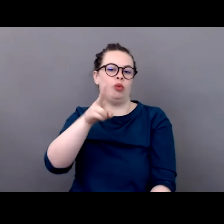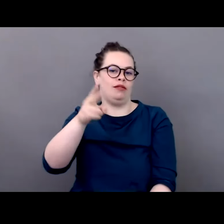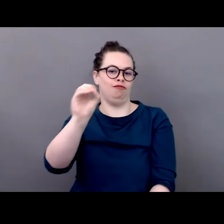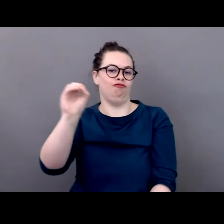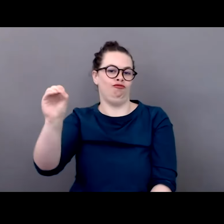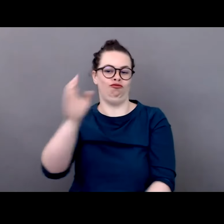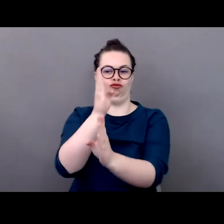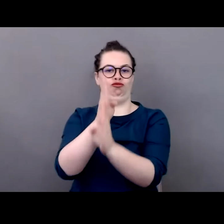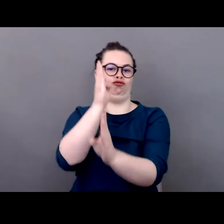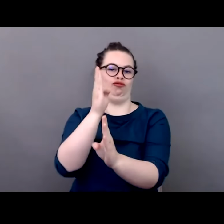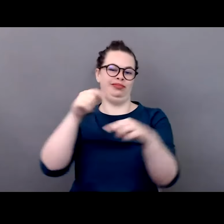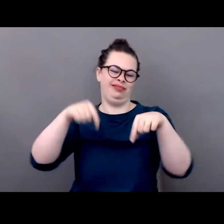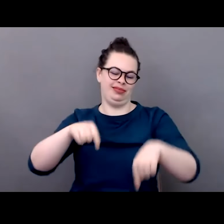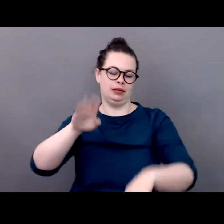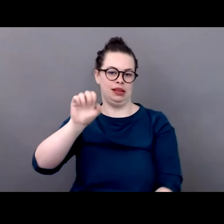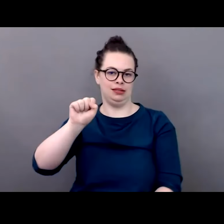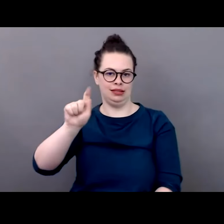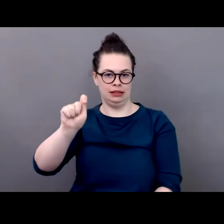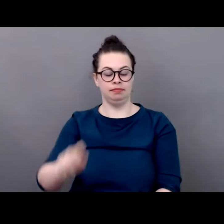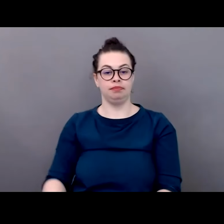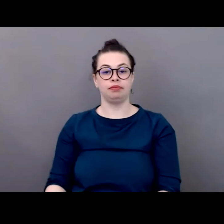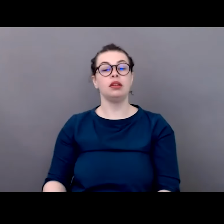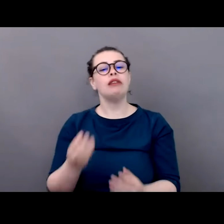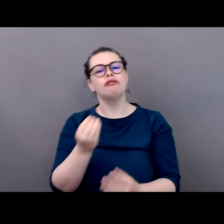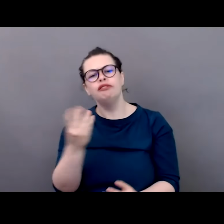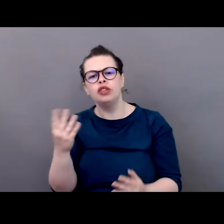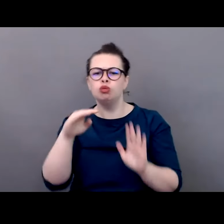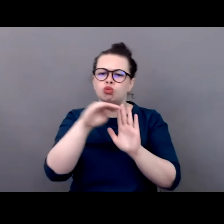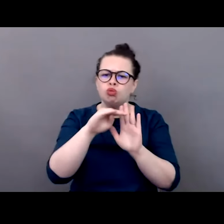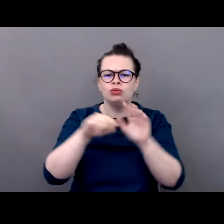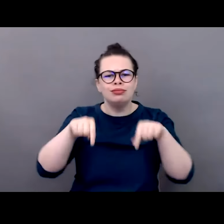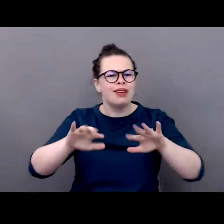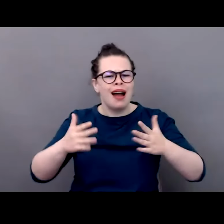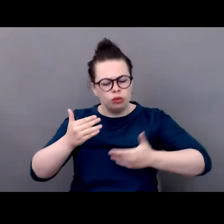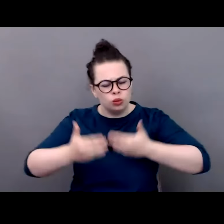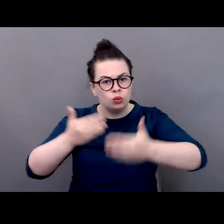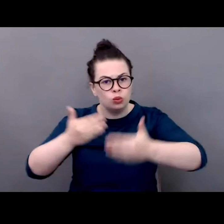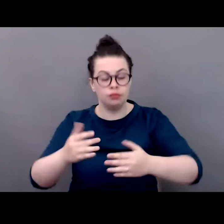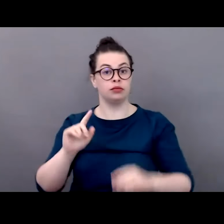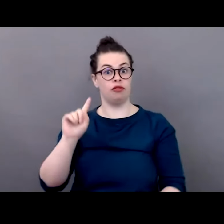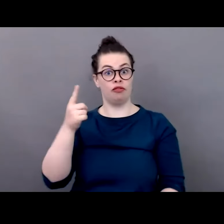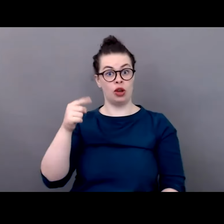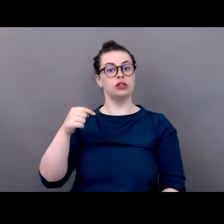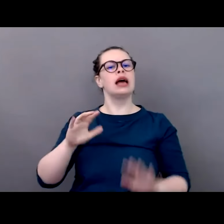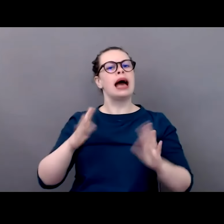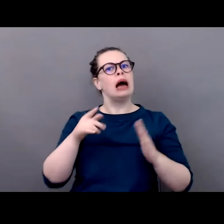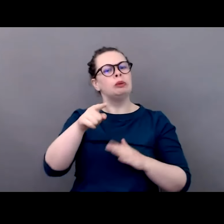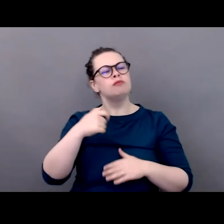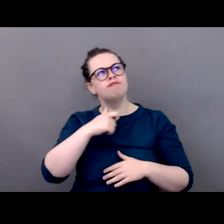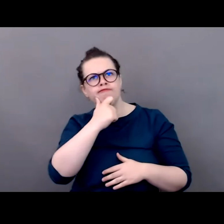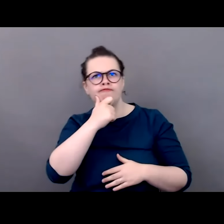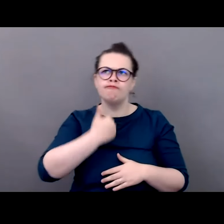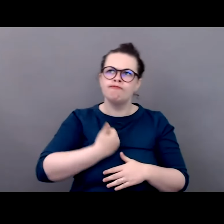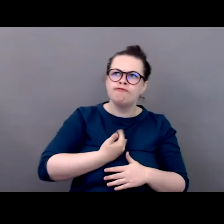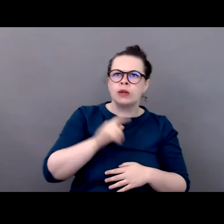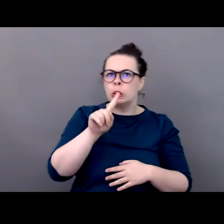to mention 2 or 3 housekeeping matters. The first is that we will use Zoom Q&A function. So I hope